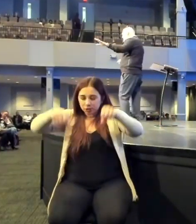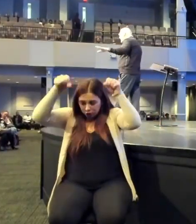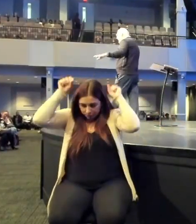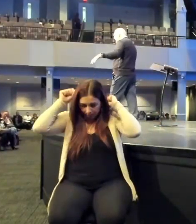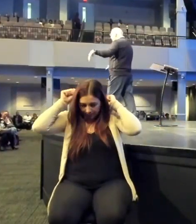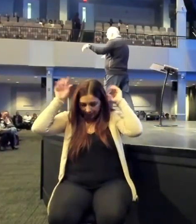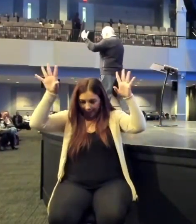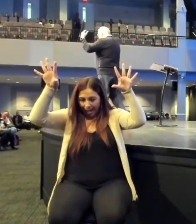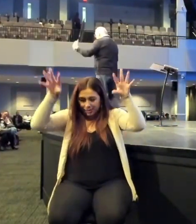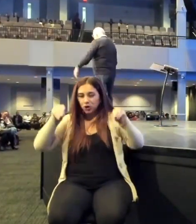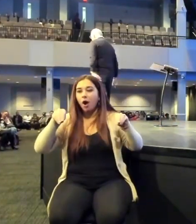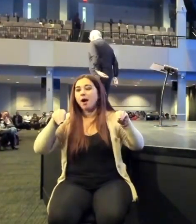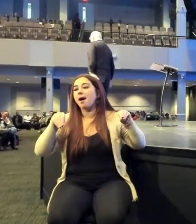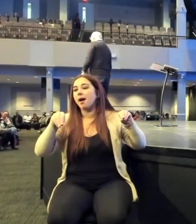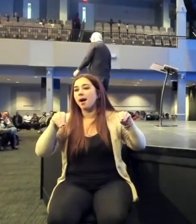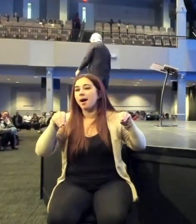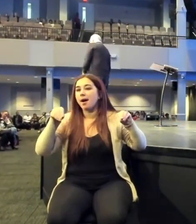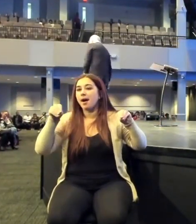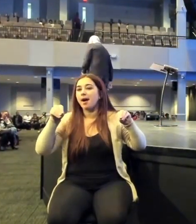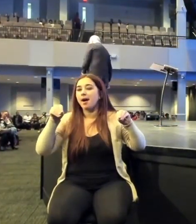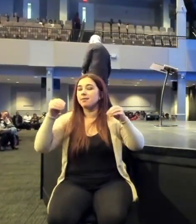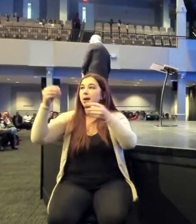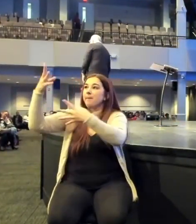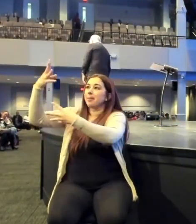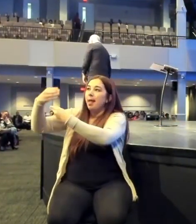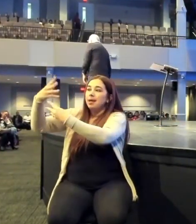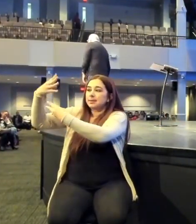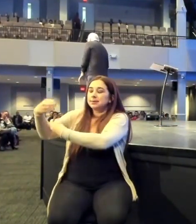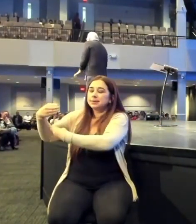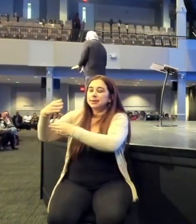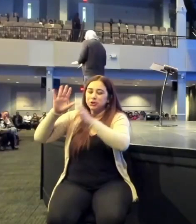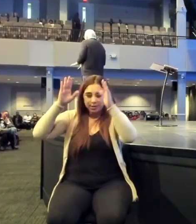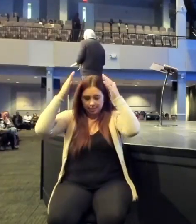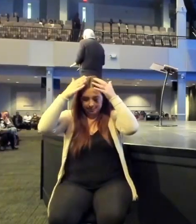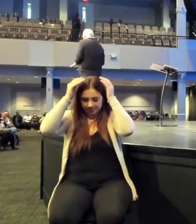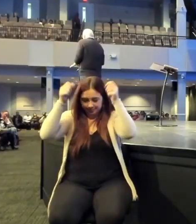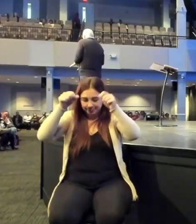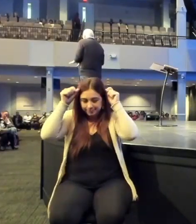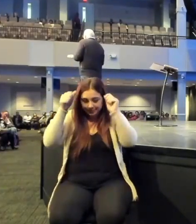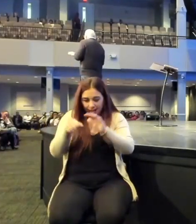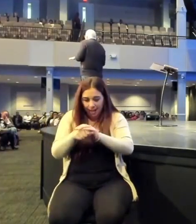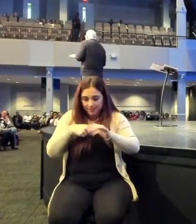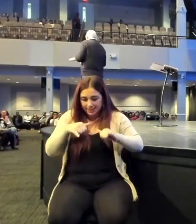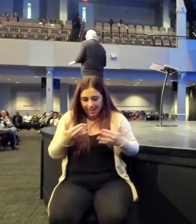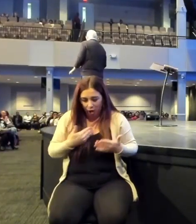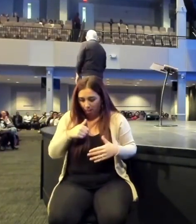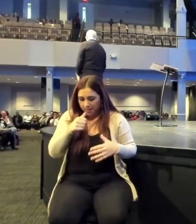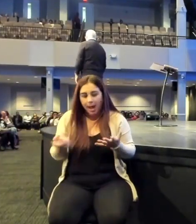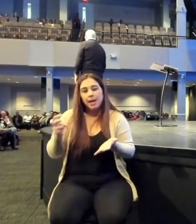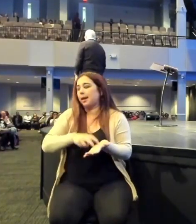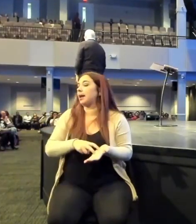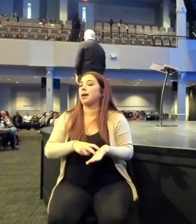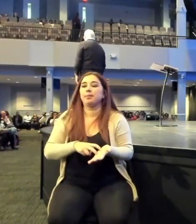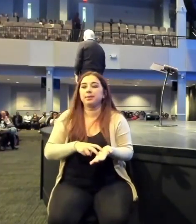all the lights out, close all the blinds and the windows, and say, I'm just going to stay here. I'm not getting up.